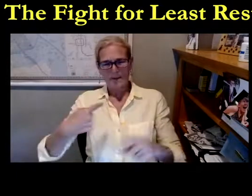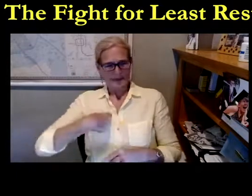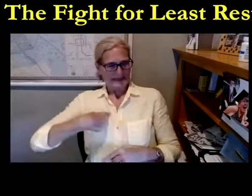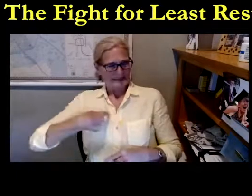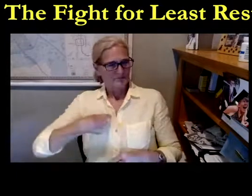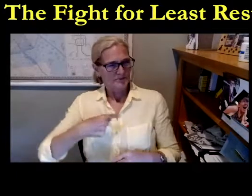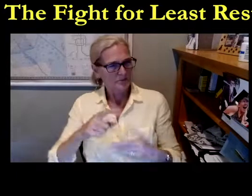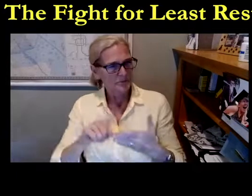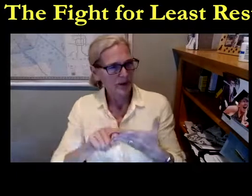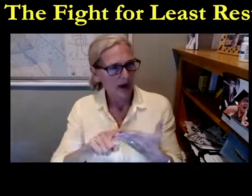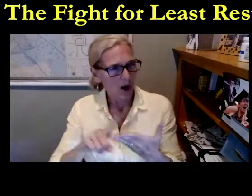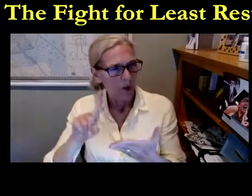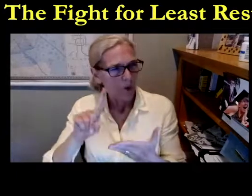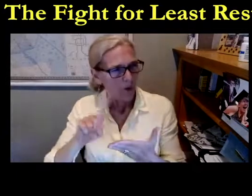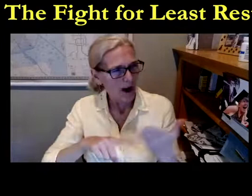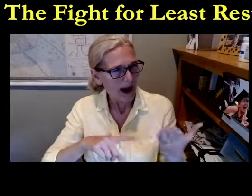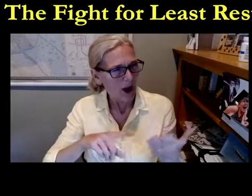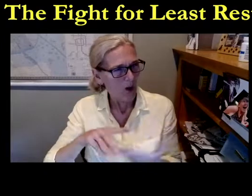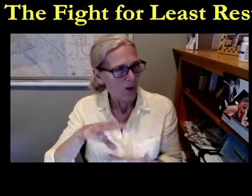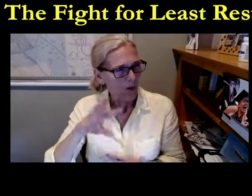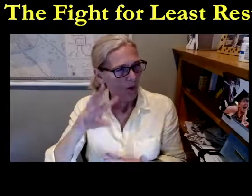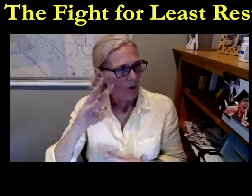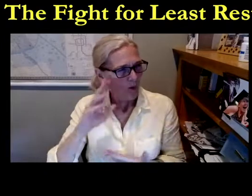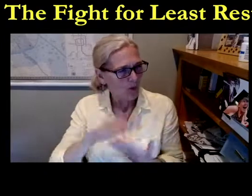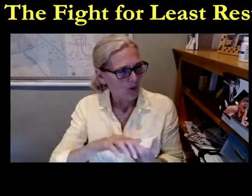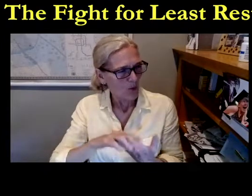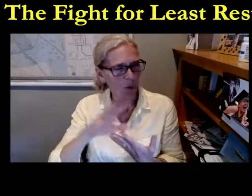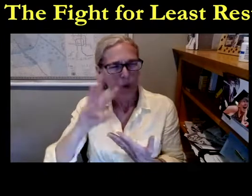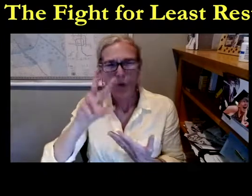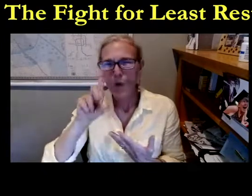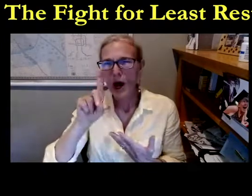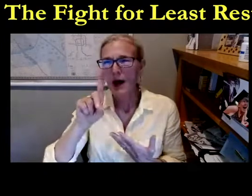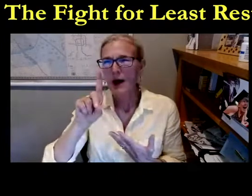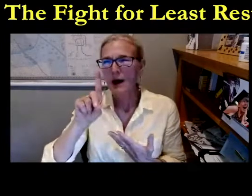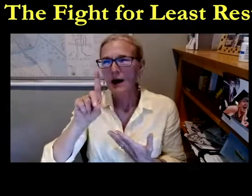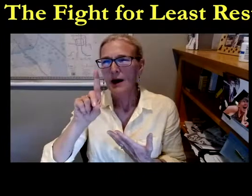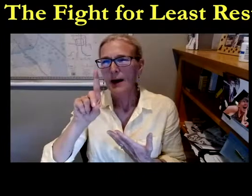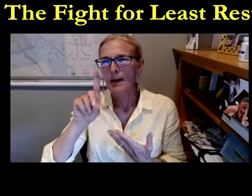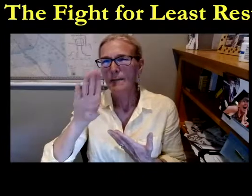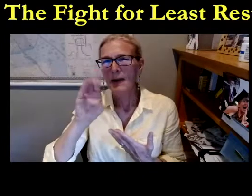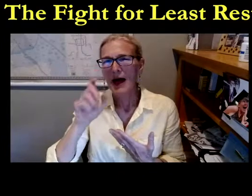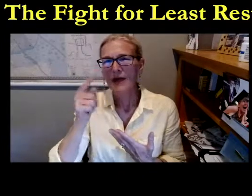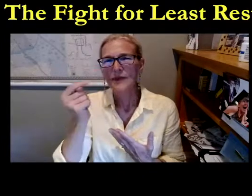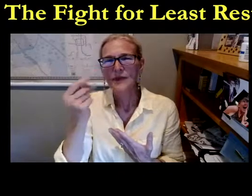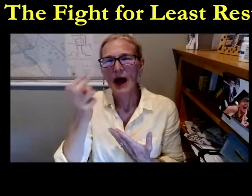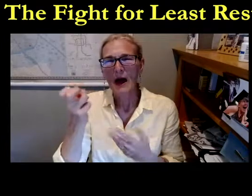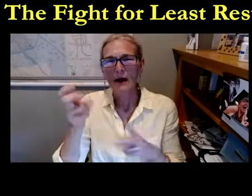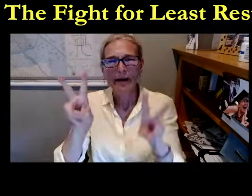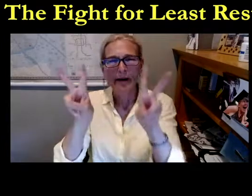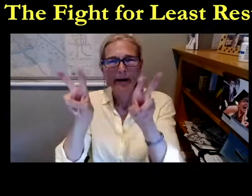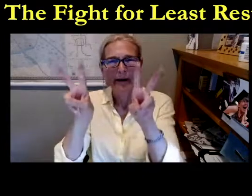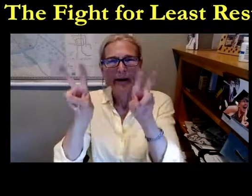David, if you have any additional comments. For me,